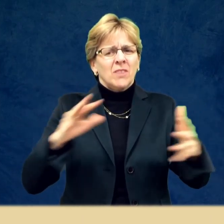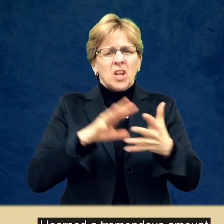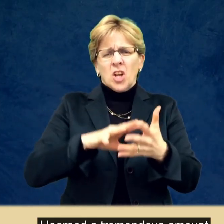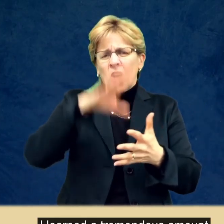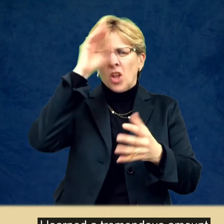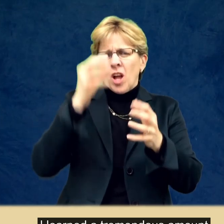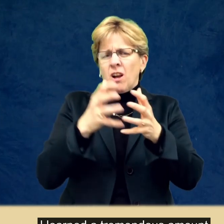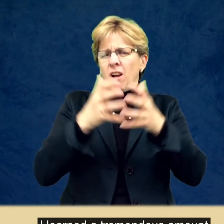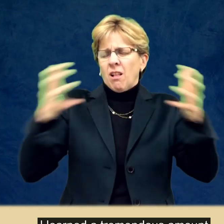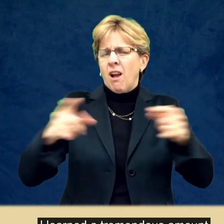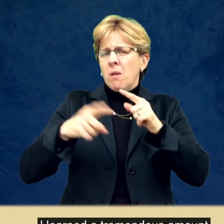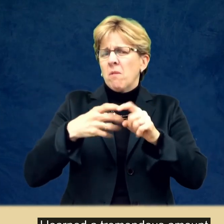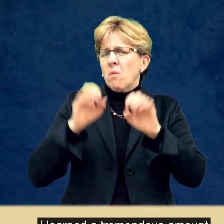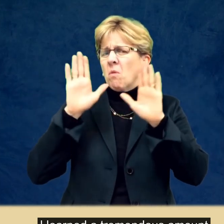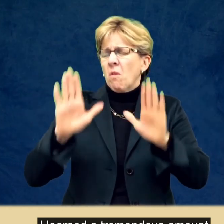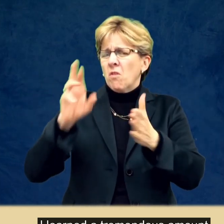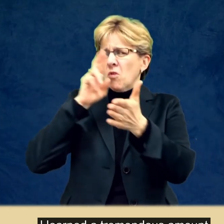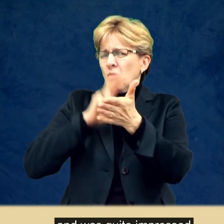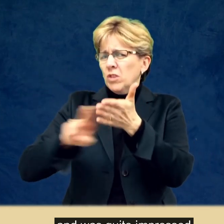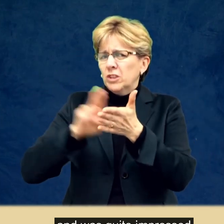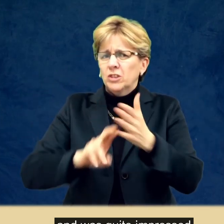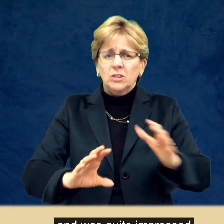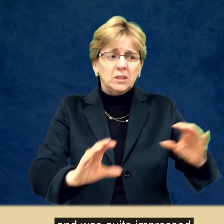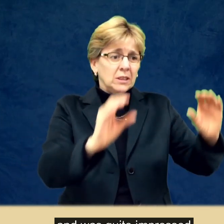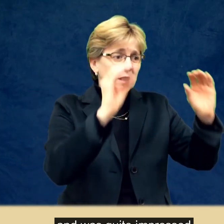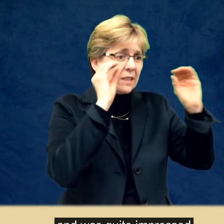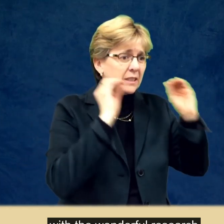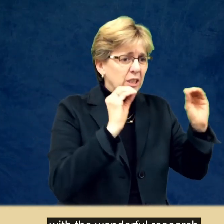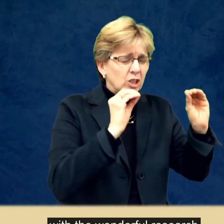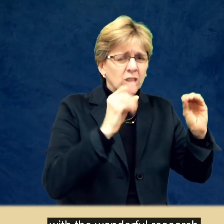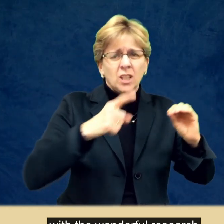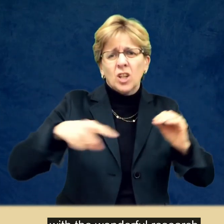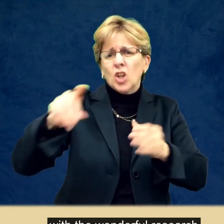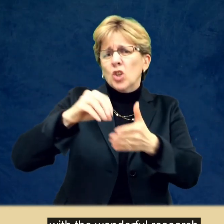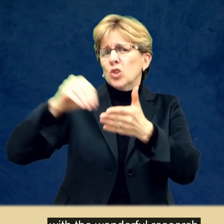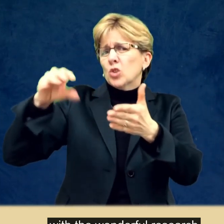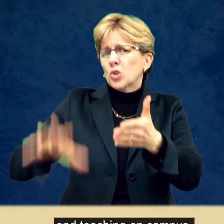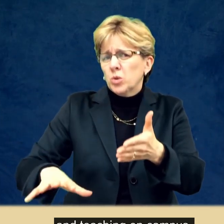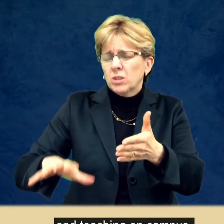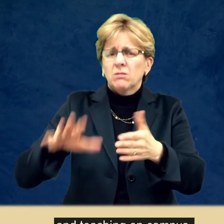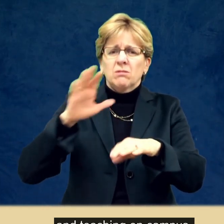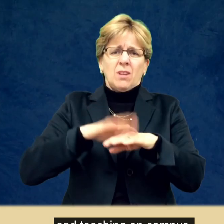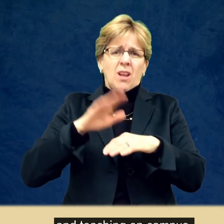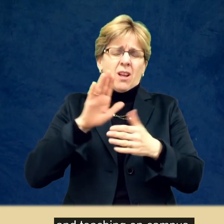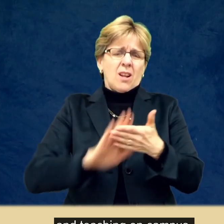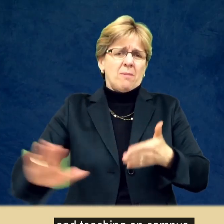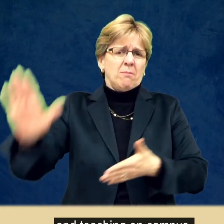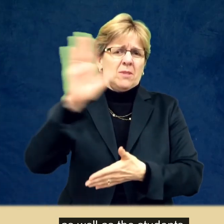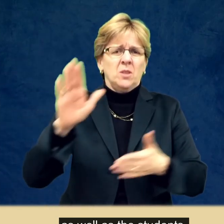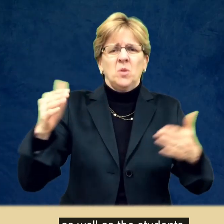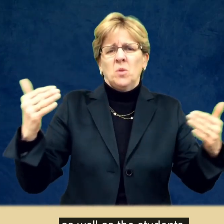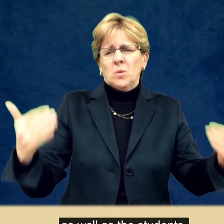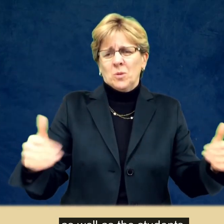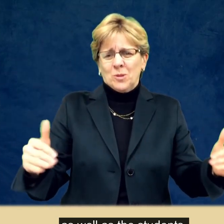I learned a tremendous amount and was quite impressed with the wonderful research and teaching on campus as well as the